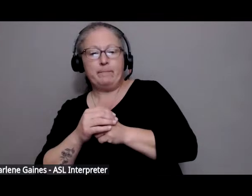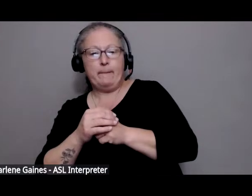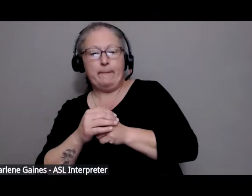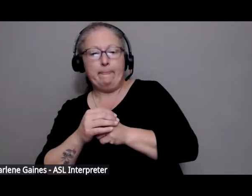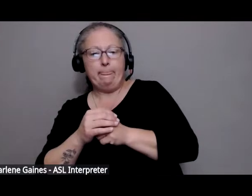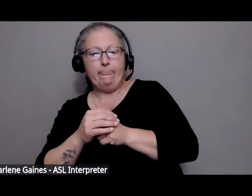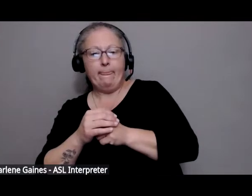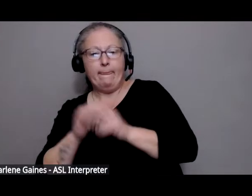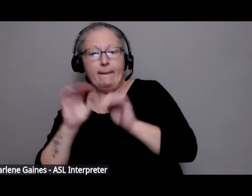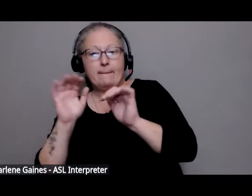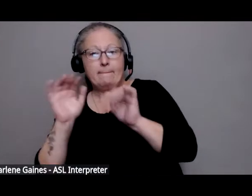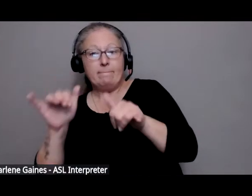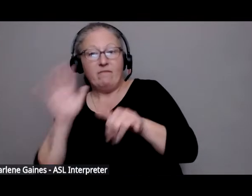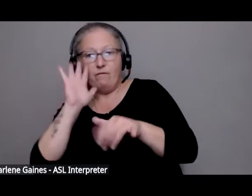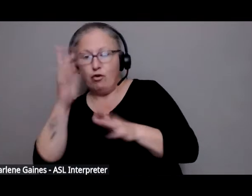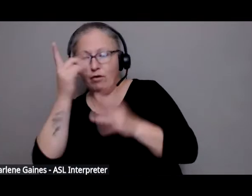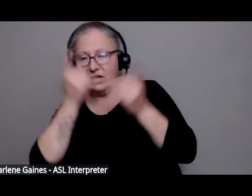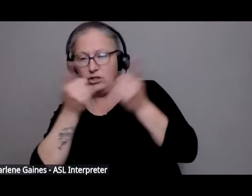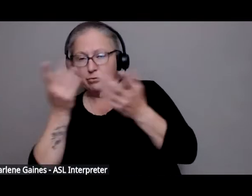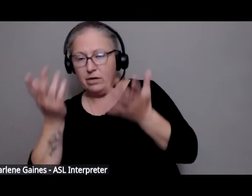So for your consideration.